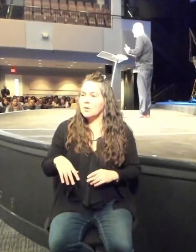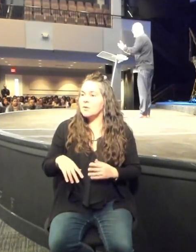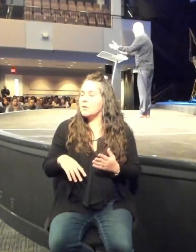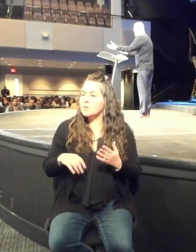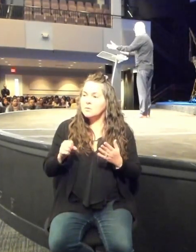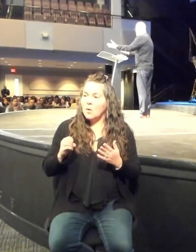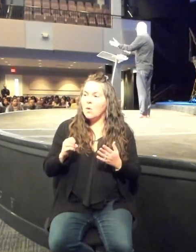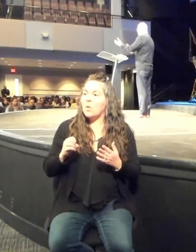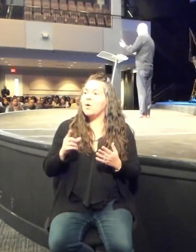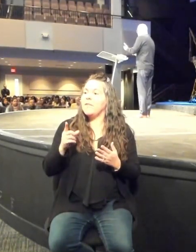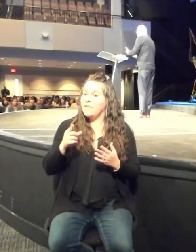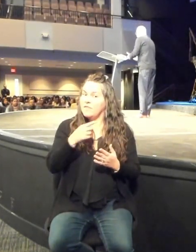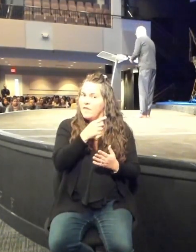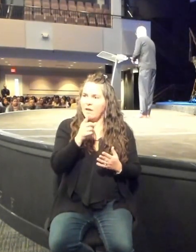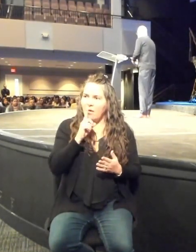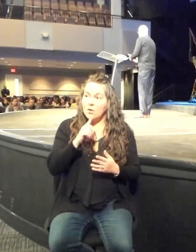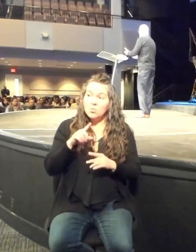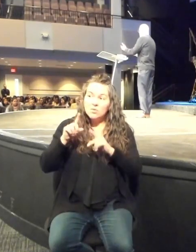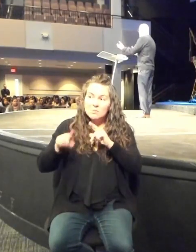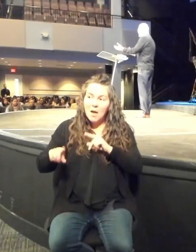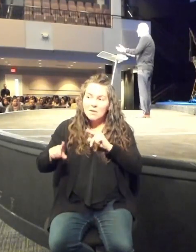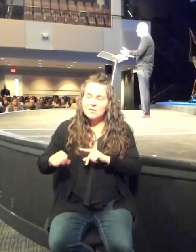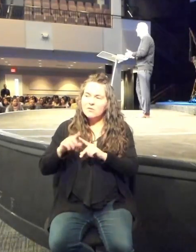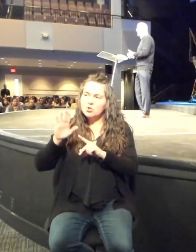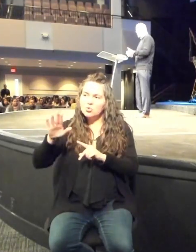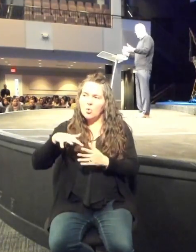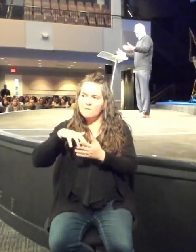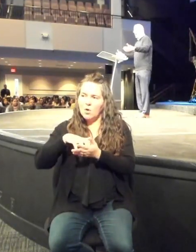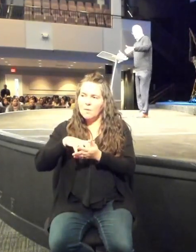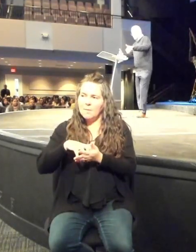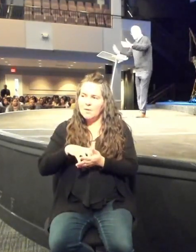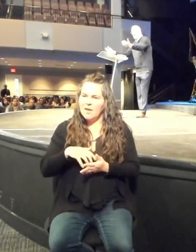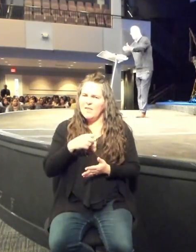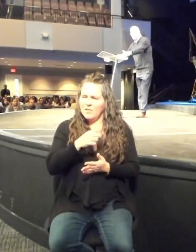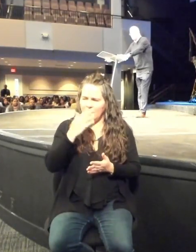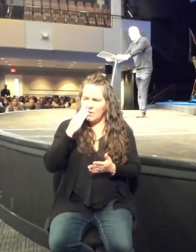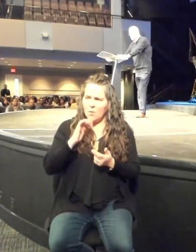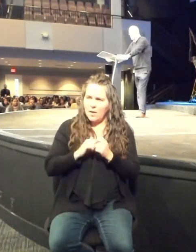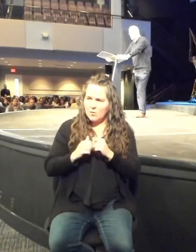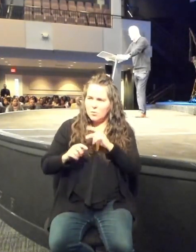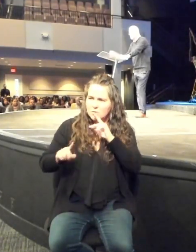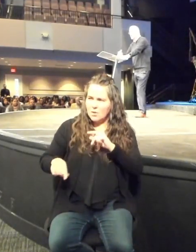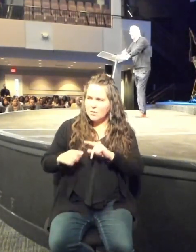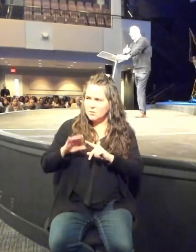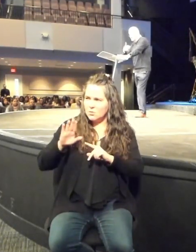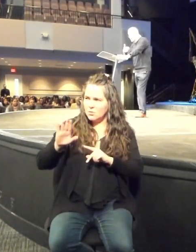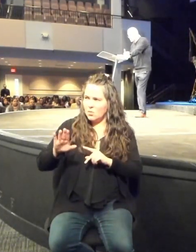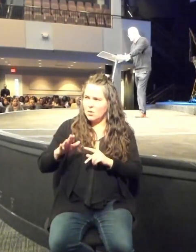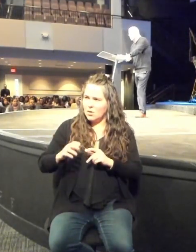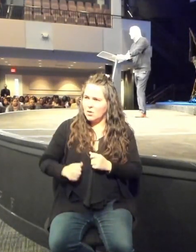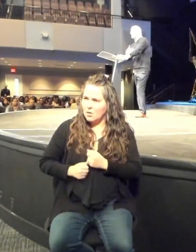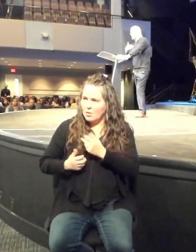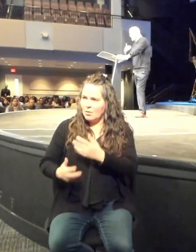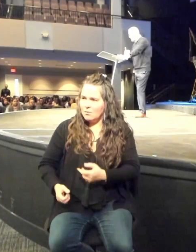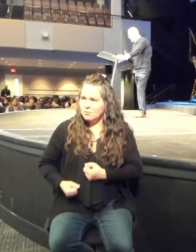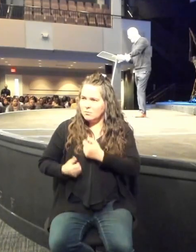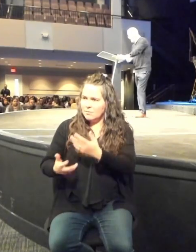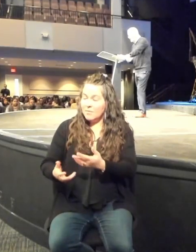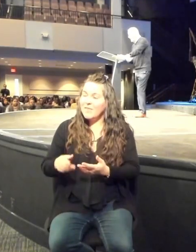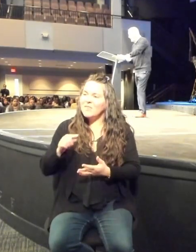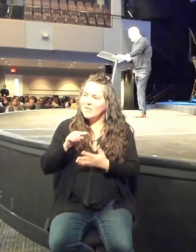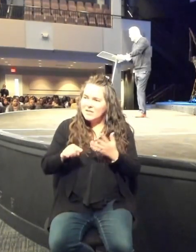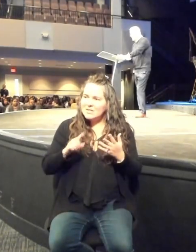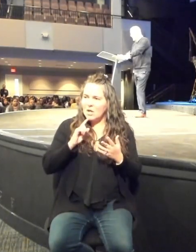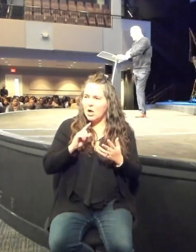They're responsive to your vulnerability, that when you're vulnerable, they know how to respond to your vulnerability. These are issues of a sensitive